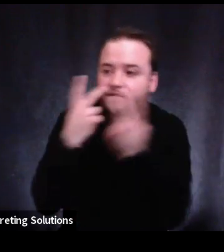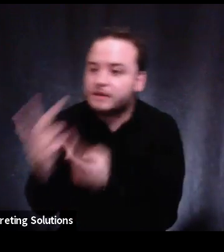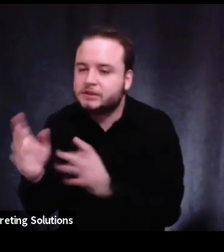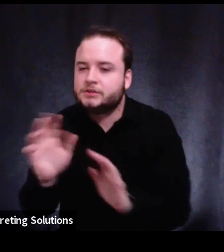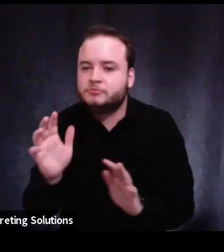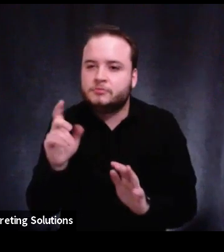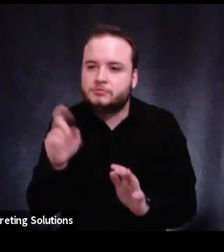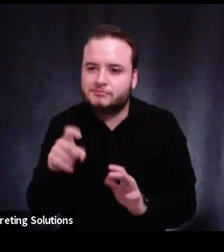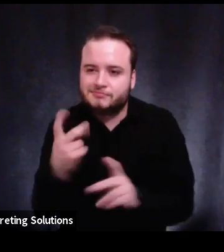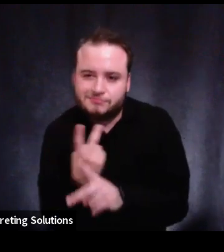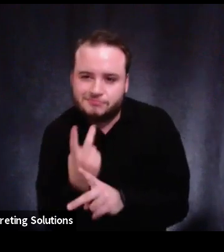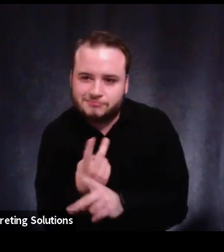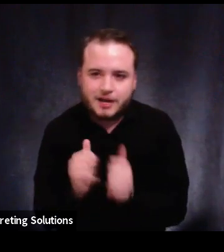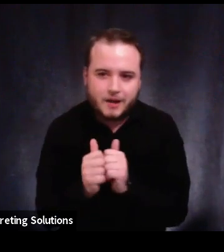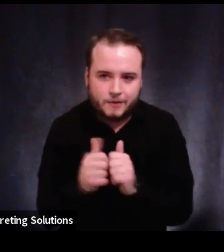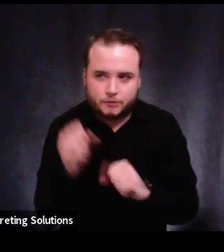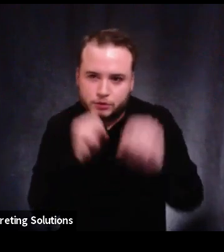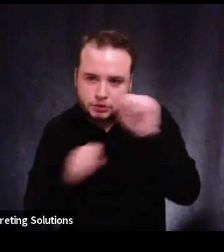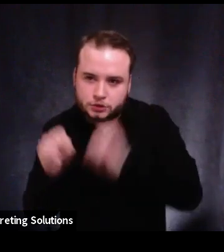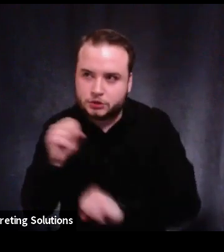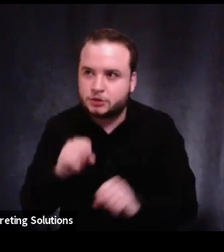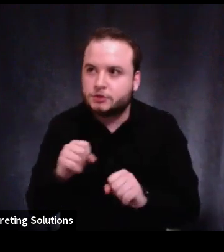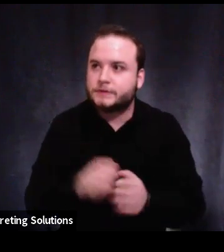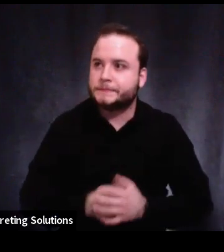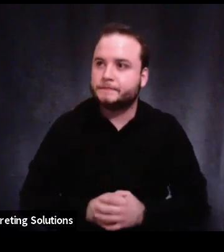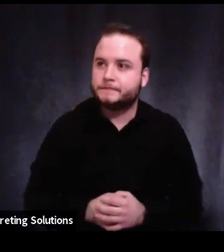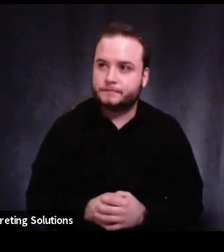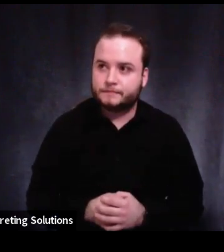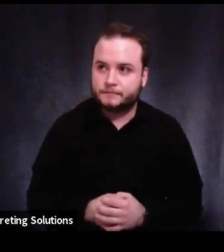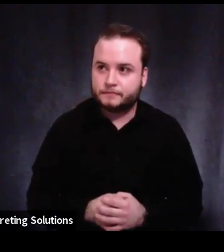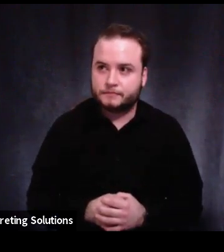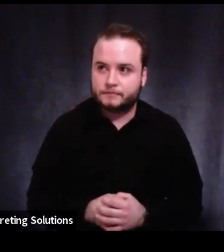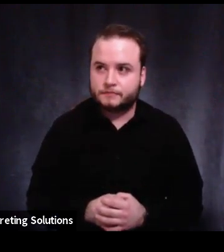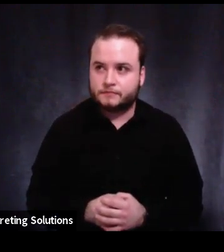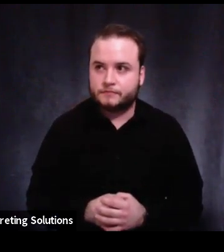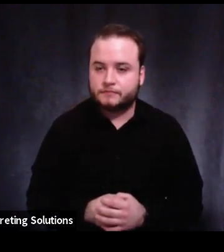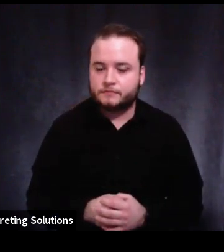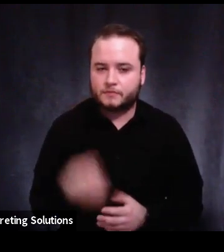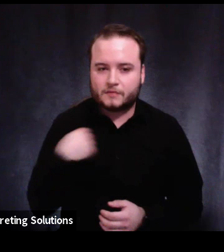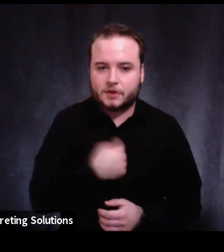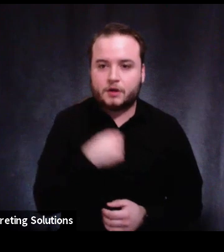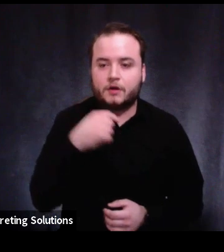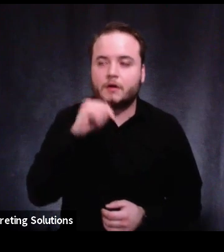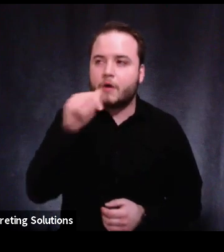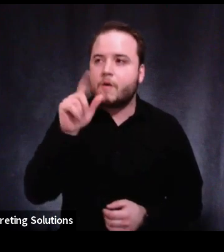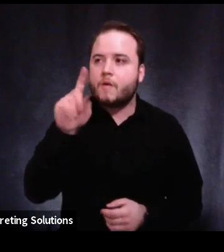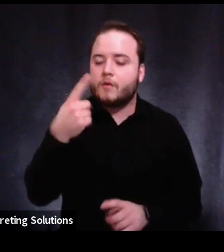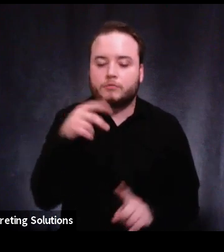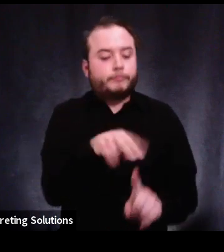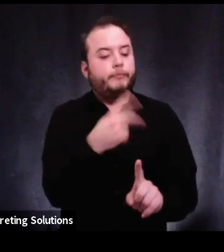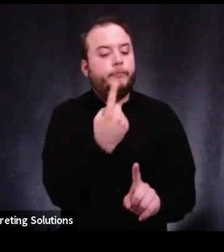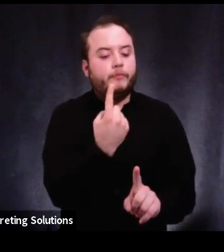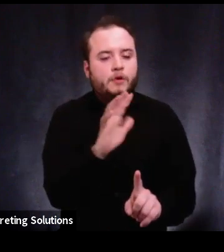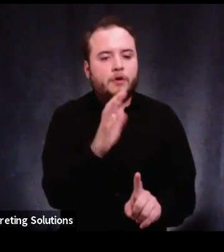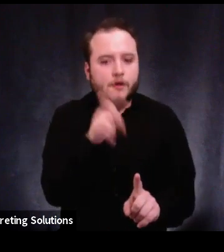about not only looking at things through the lens of those federal definitions of what's essential and what's